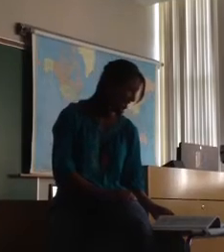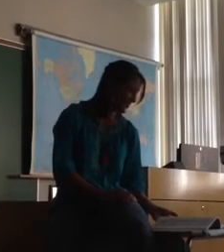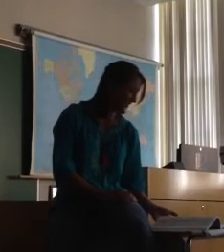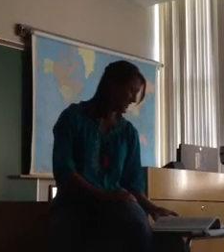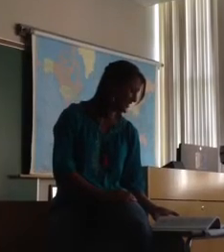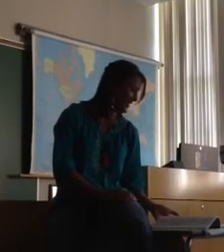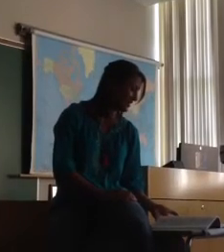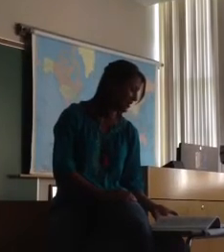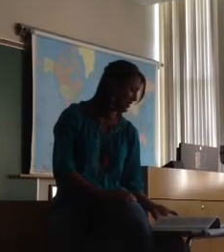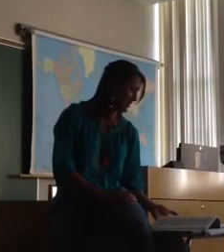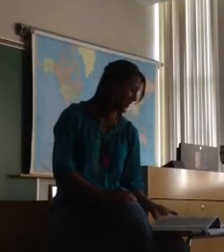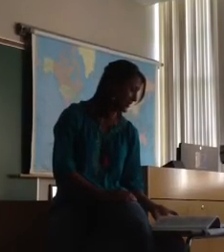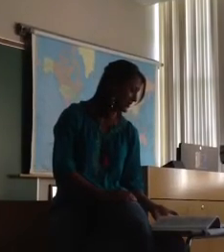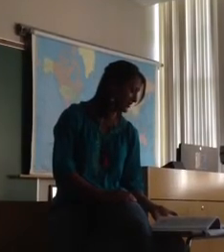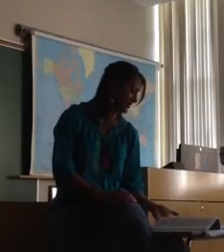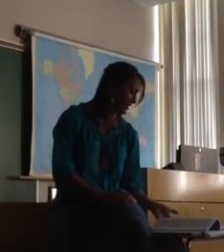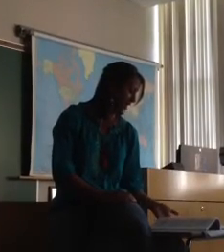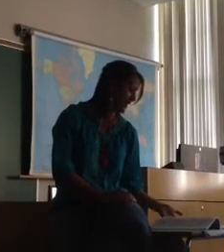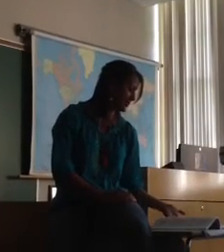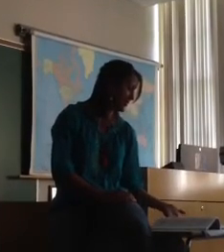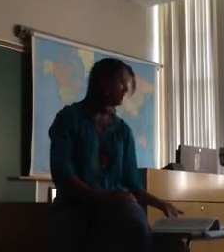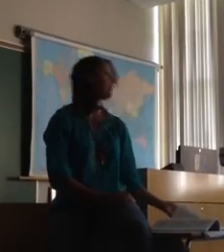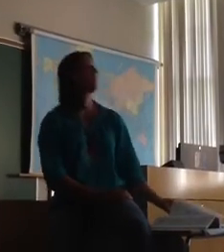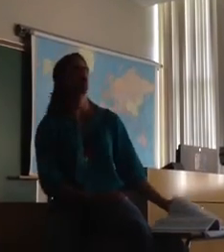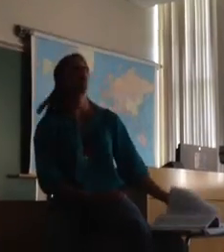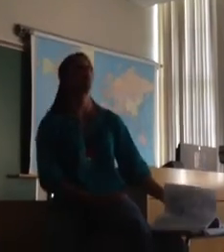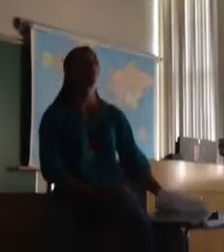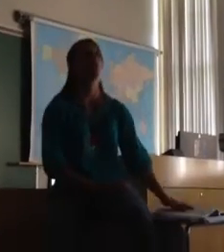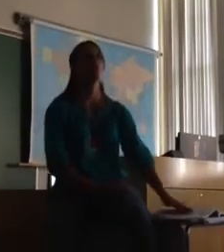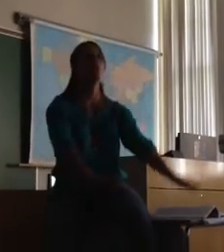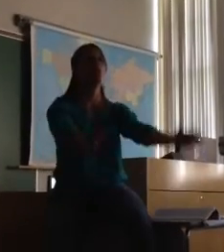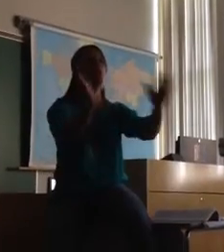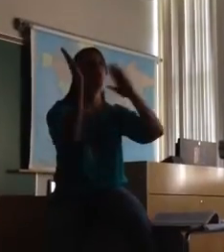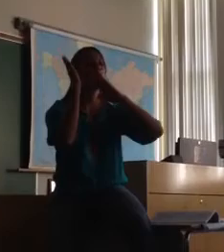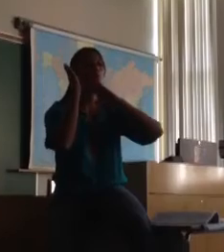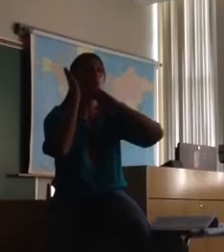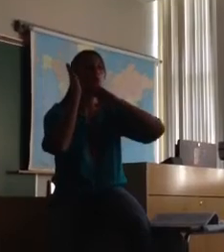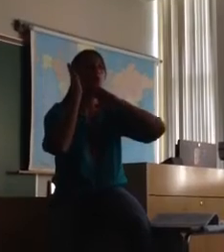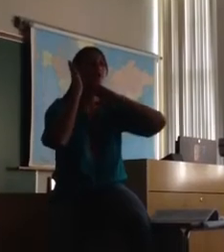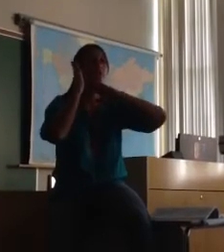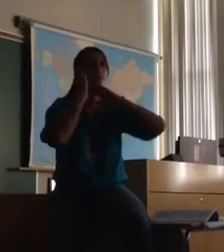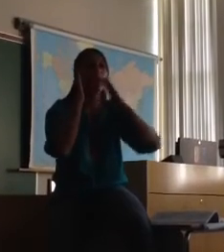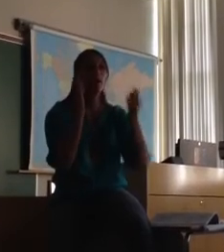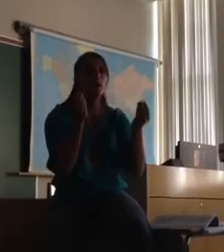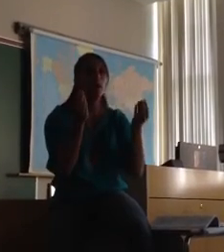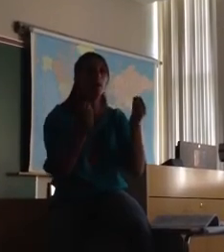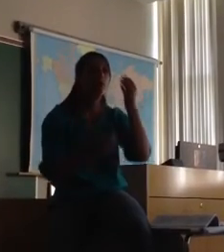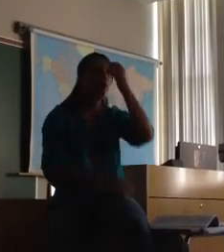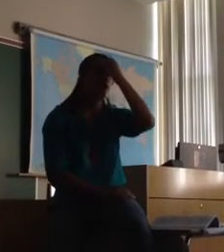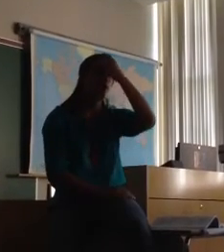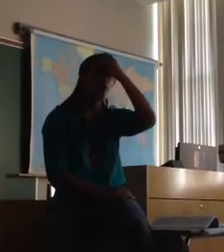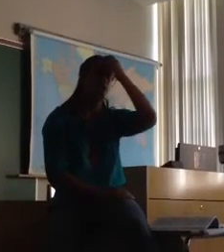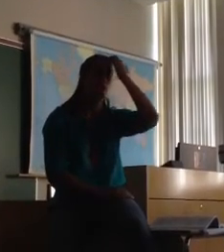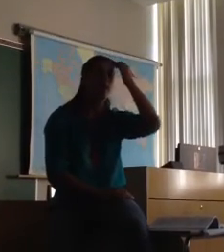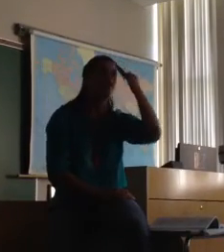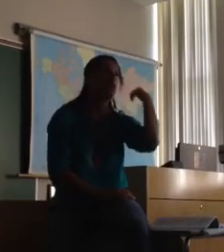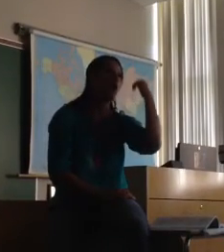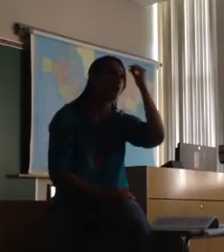Well, it's all occupation, and it's pretty clear cut. Like there's no, there's not a lot of pillow, bed soft